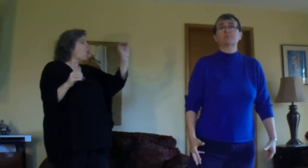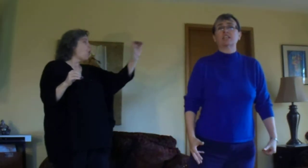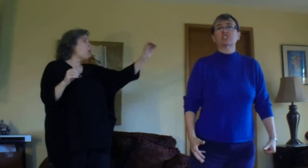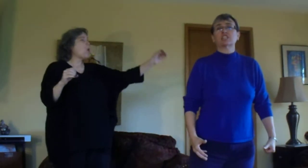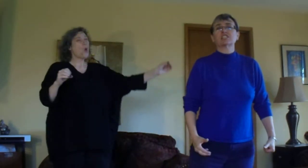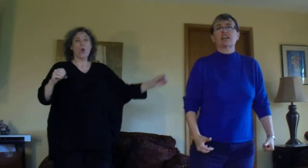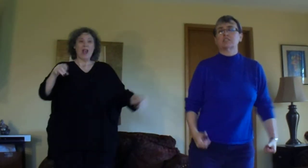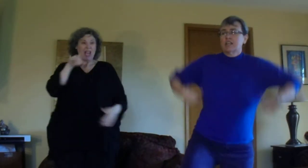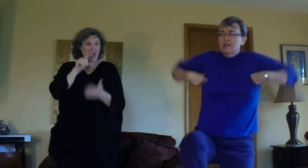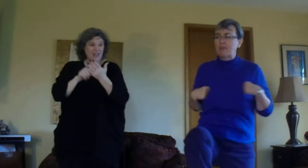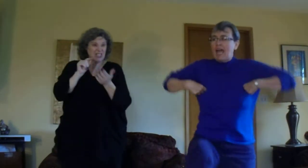making chicken sounds.